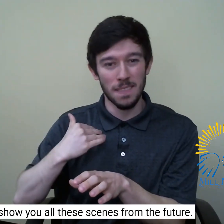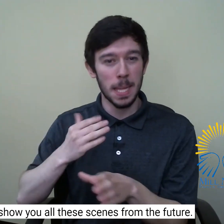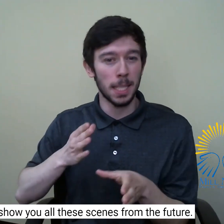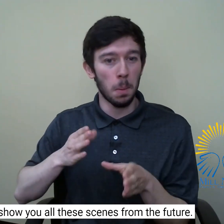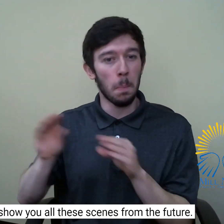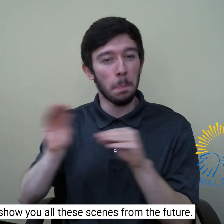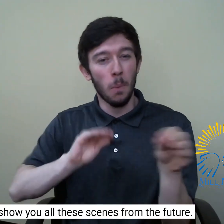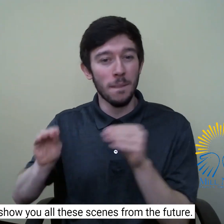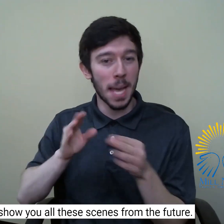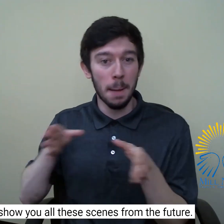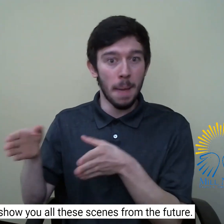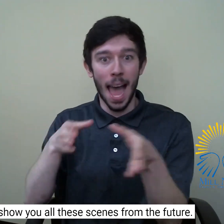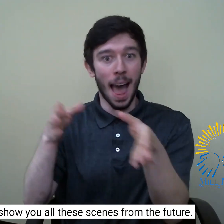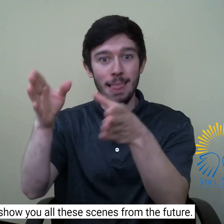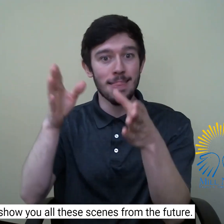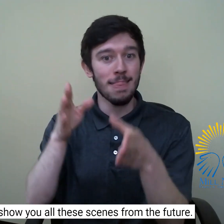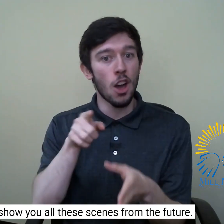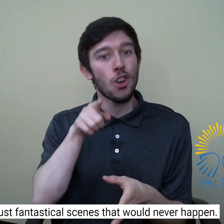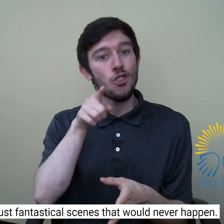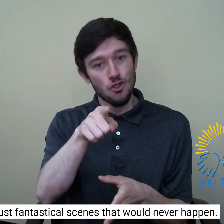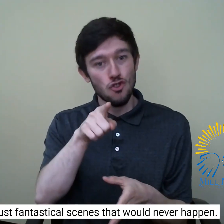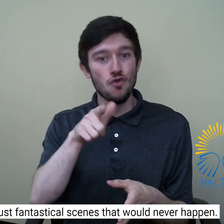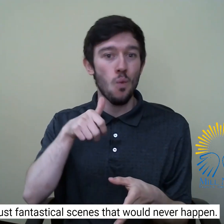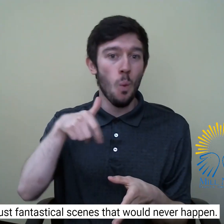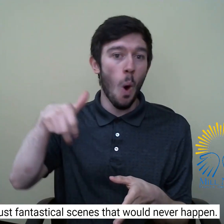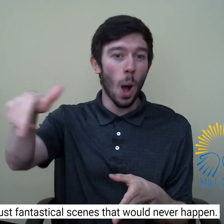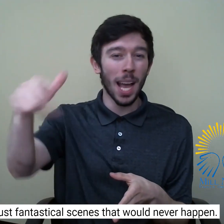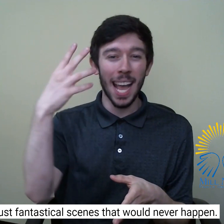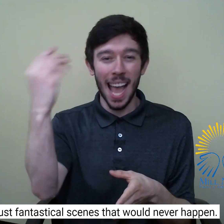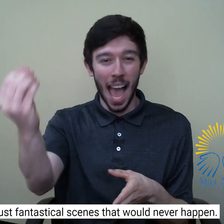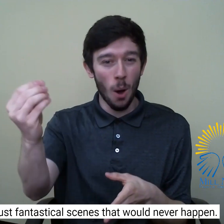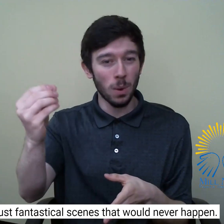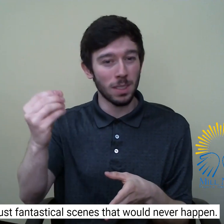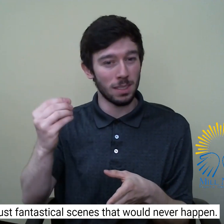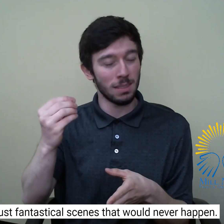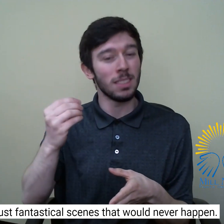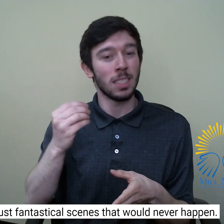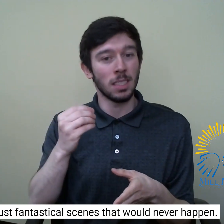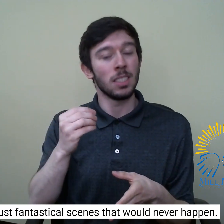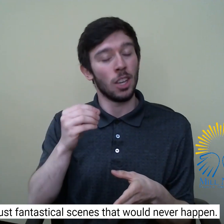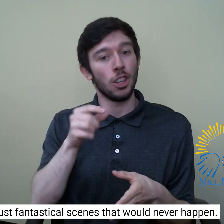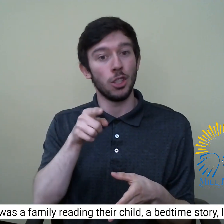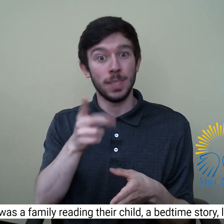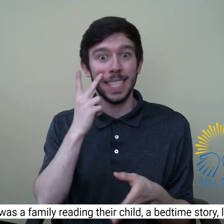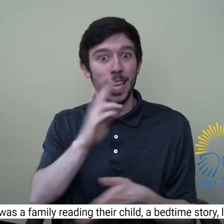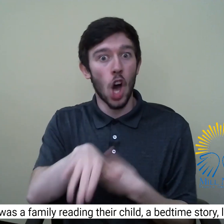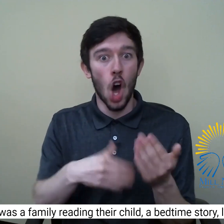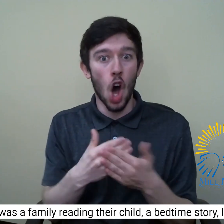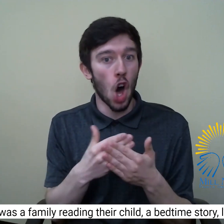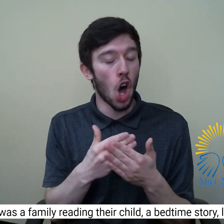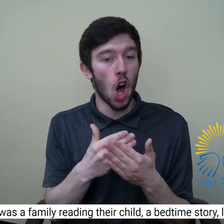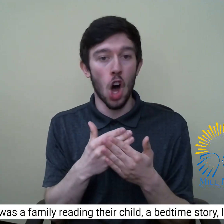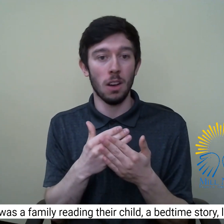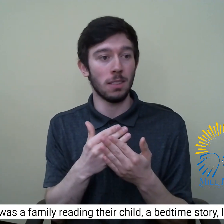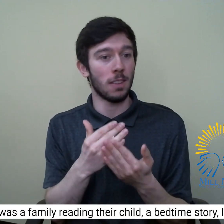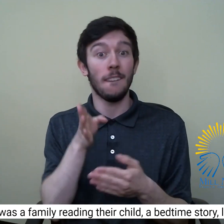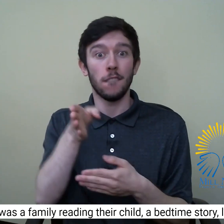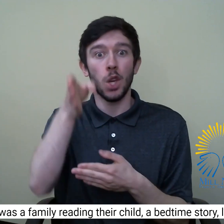all these scenes from the future. And they were all just fantastical scenes that would never happen. And one of the scenes was a